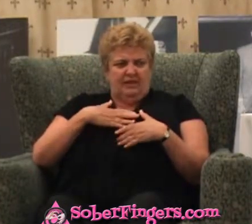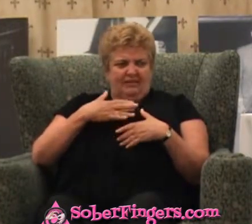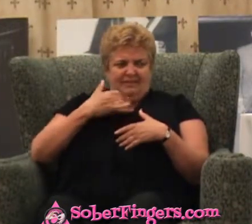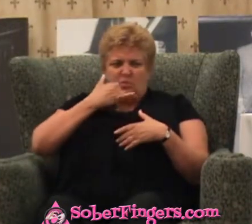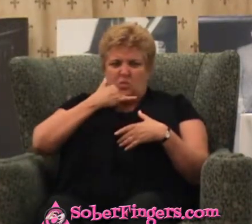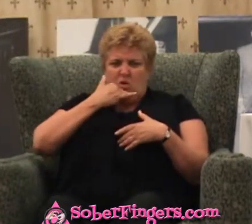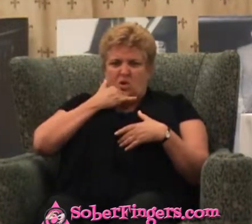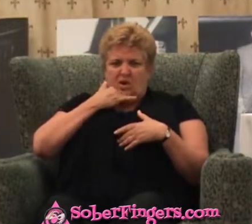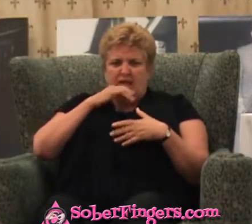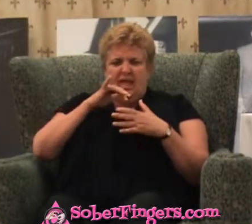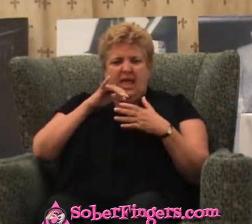she died.